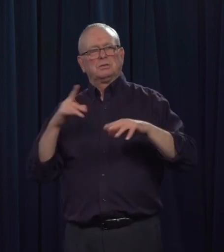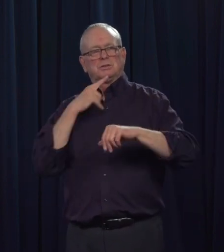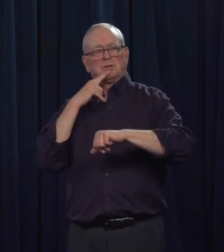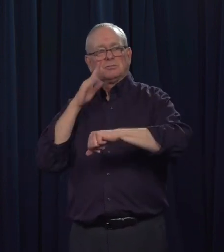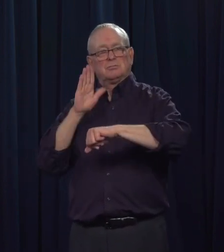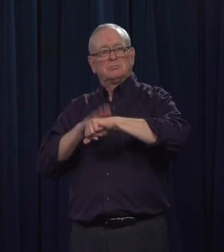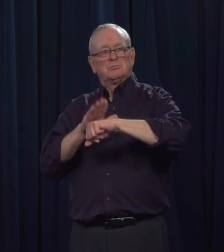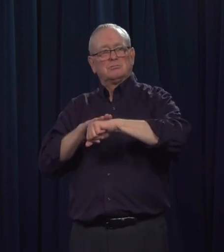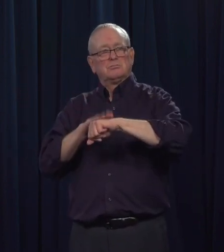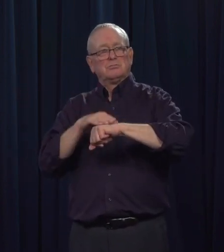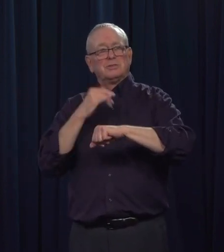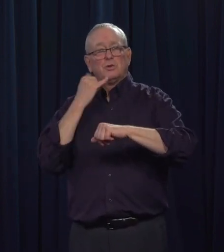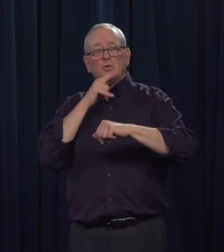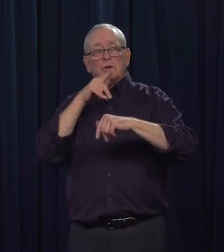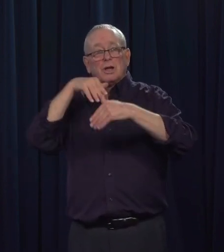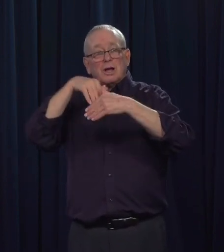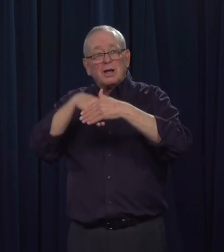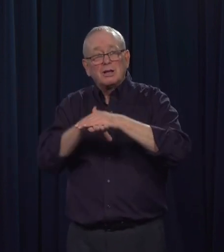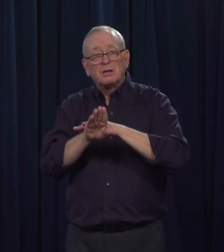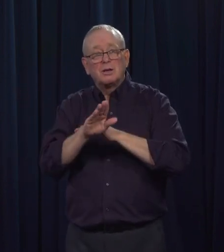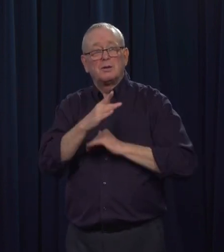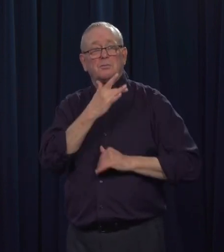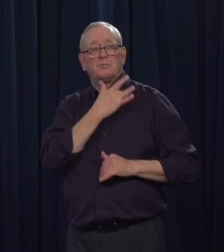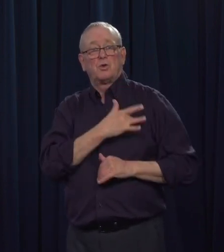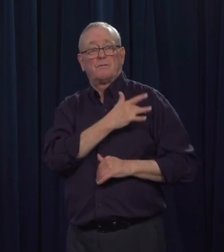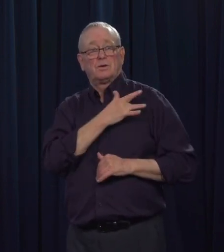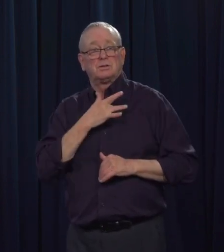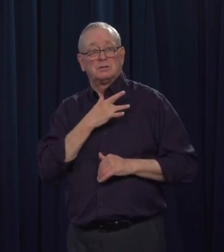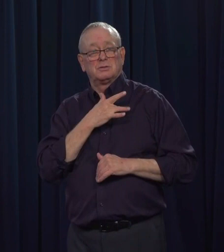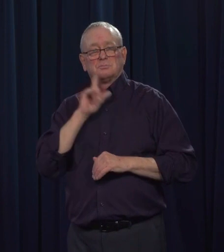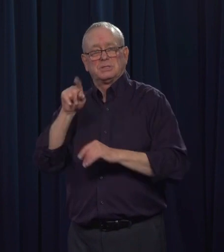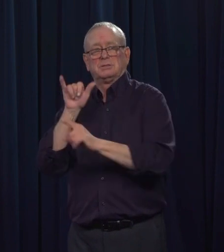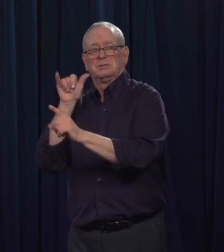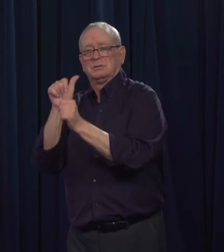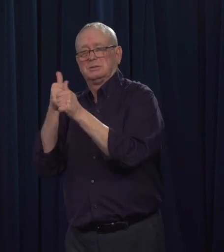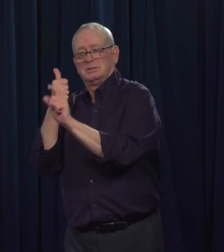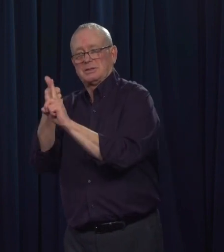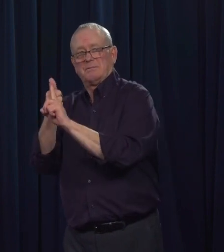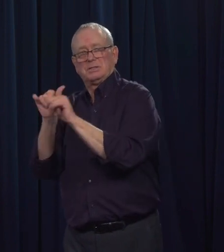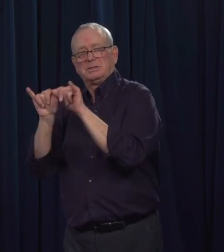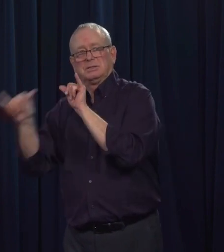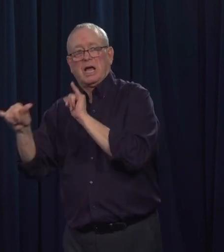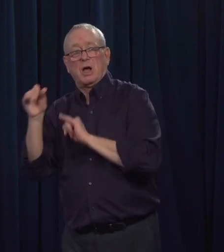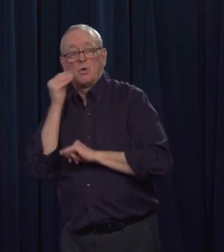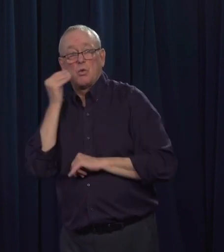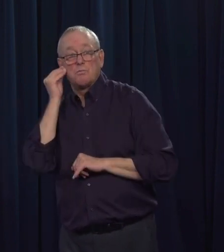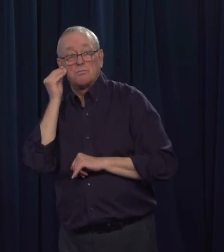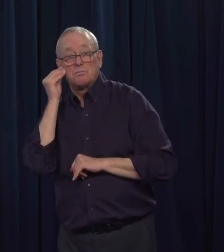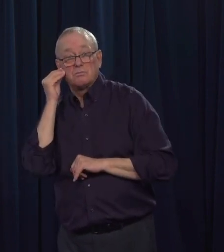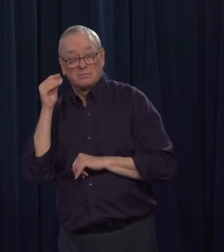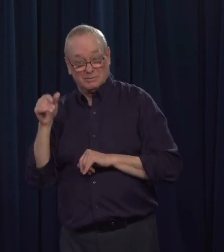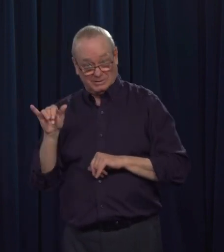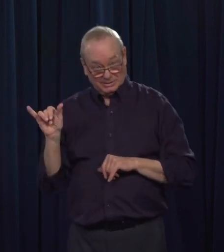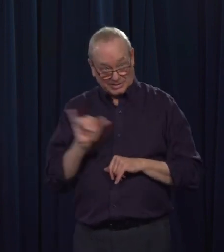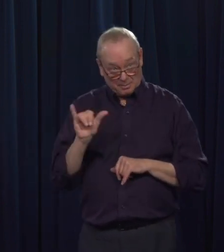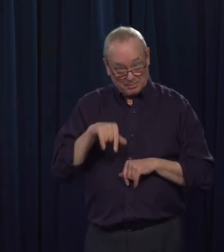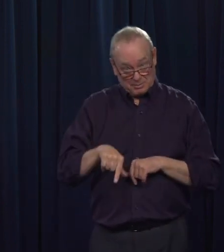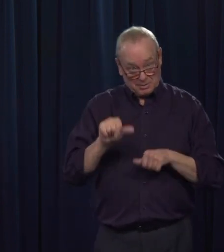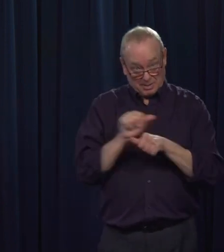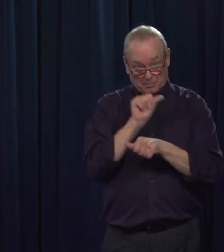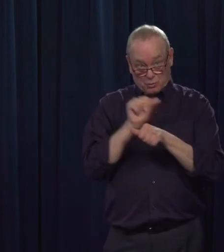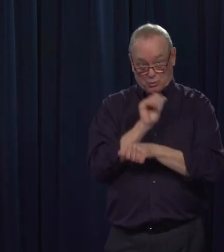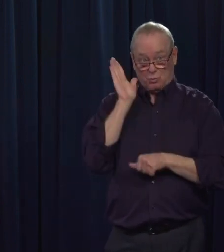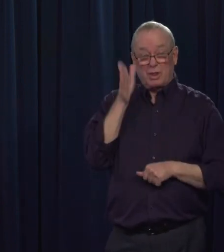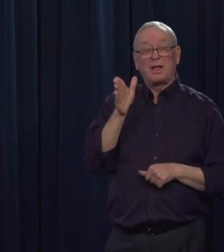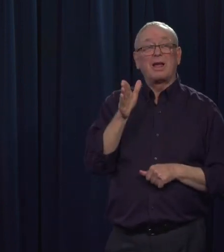Alberta? So we've had some discussions about that on our special advisory committee calls. So with respect to each